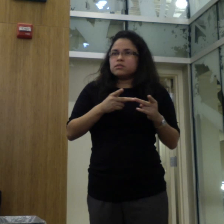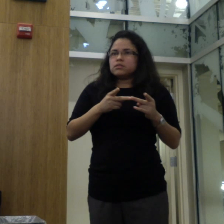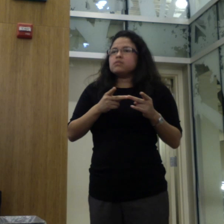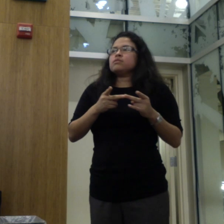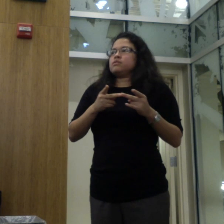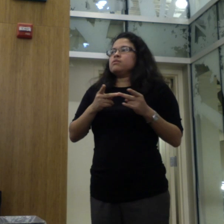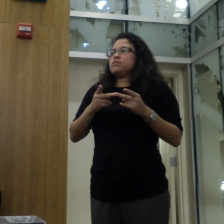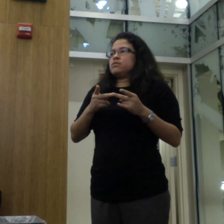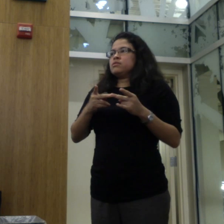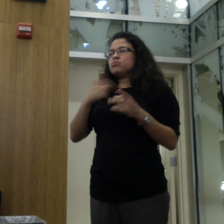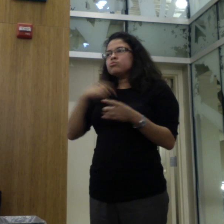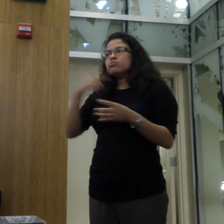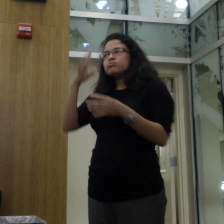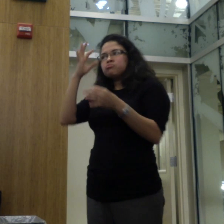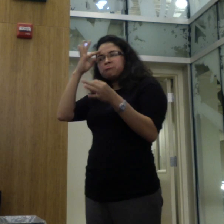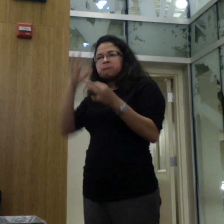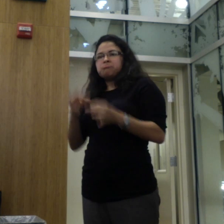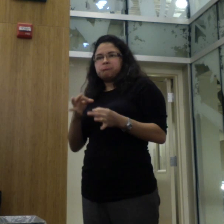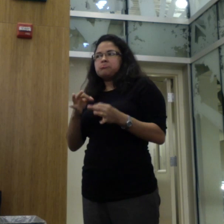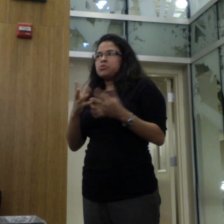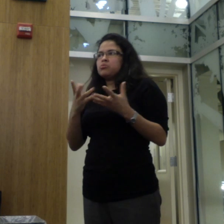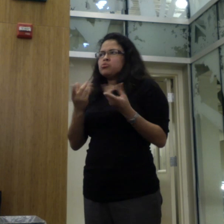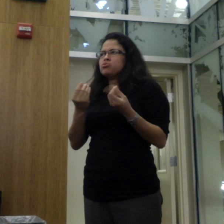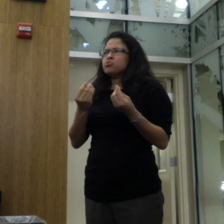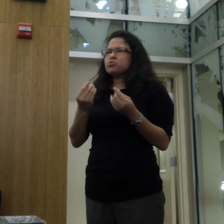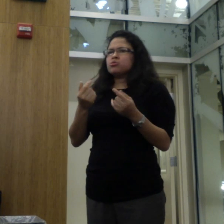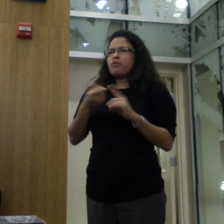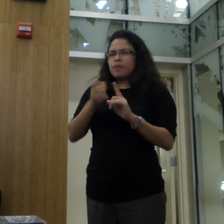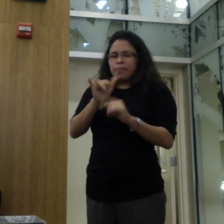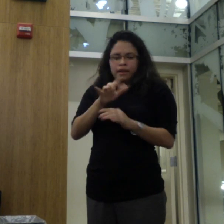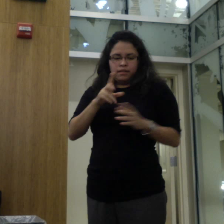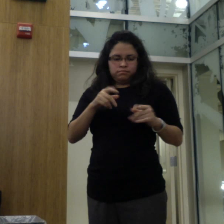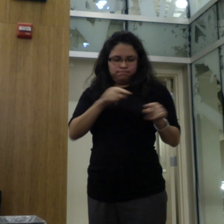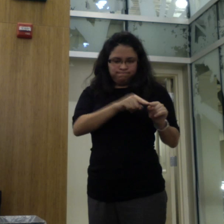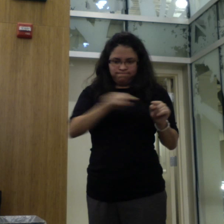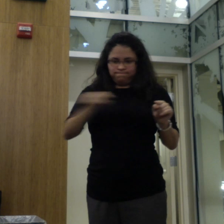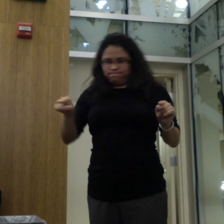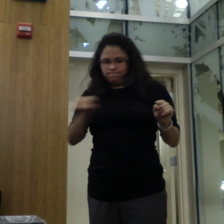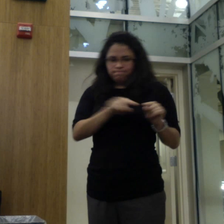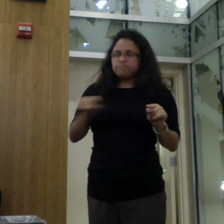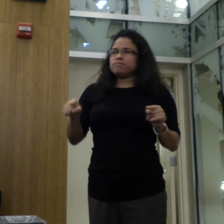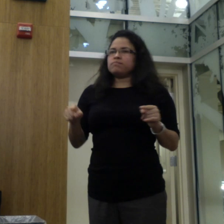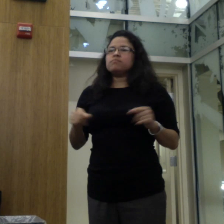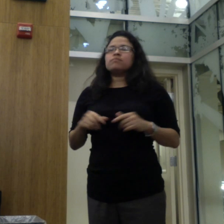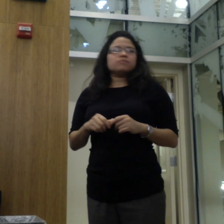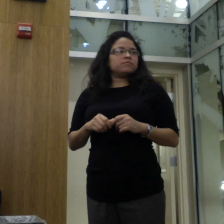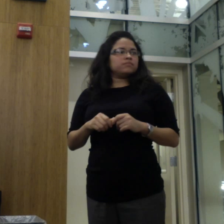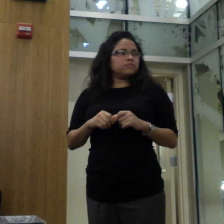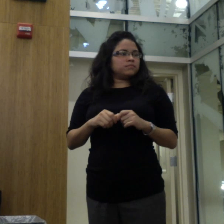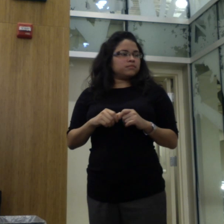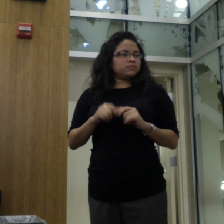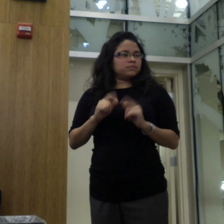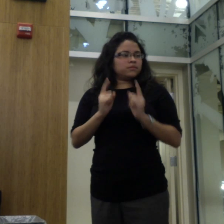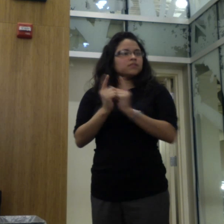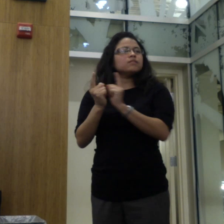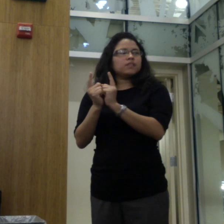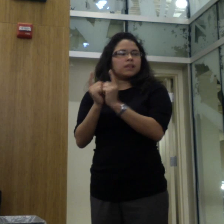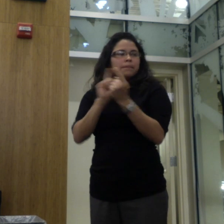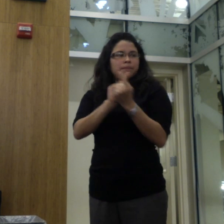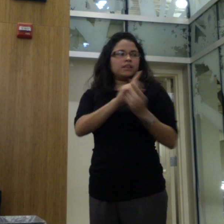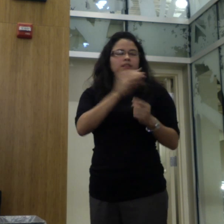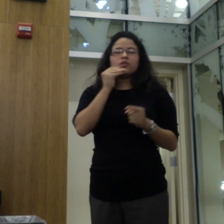rendezvous and then decide what to do from there? And your house is that location where everyone's rendezvousing at that address.